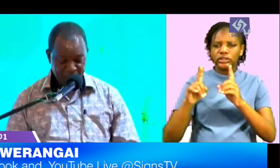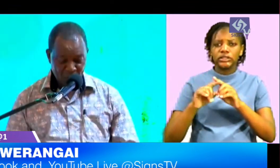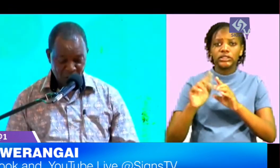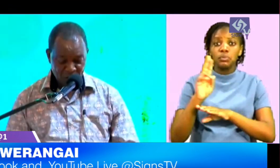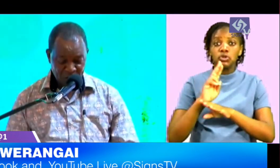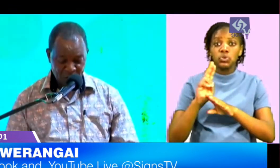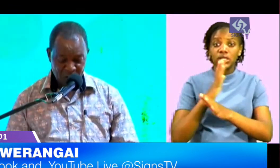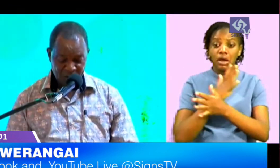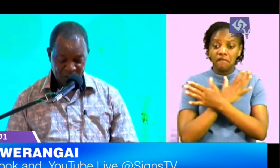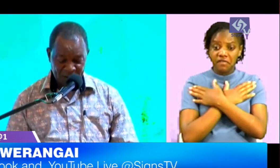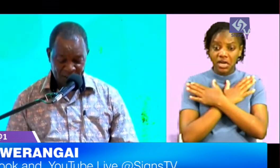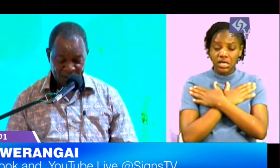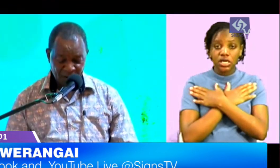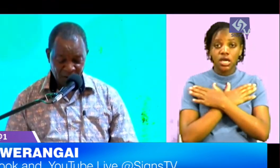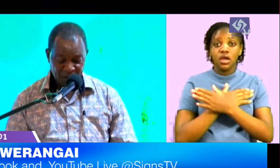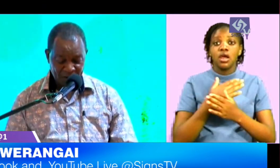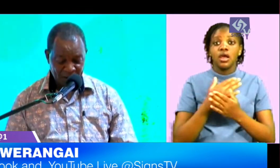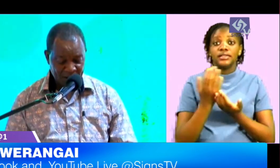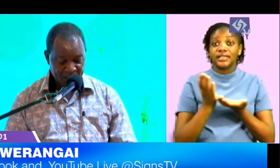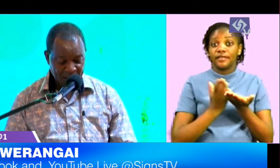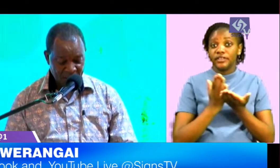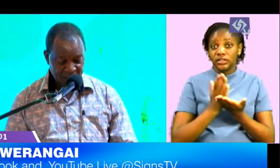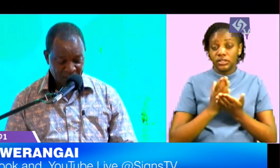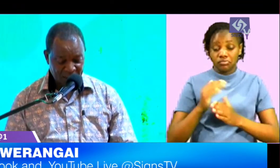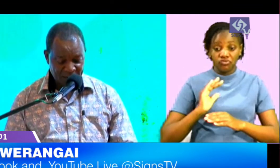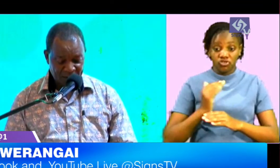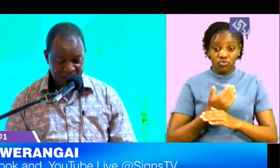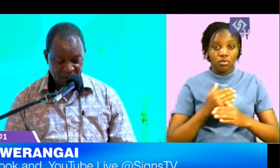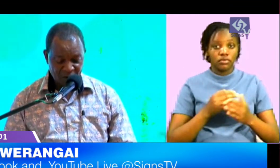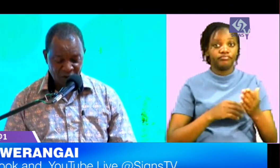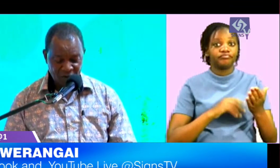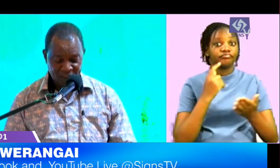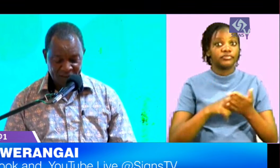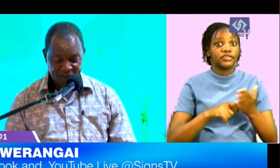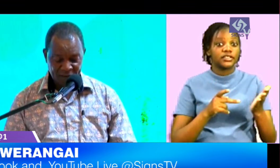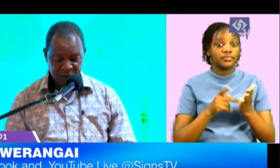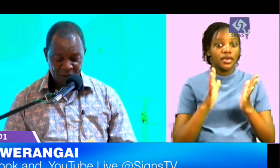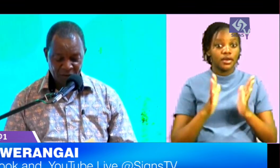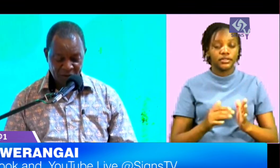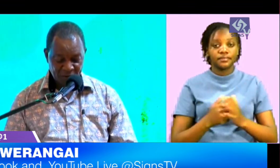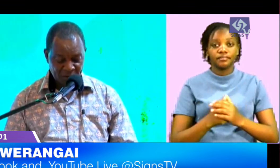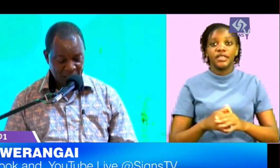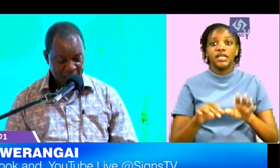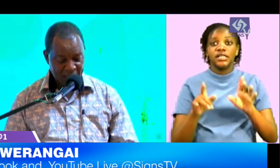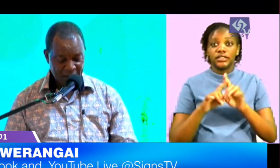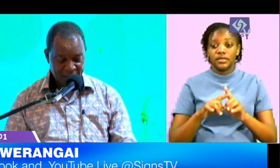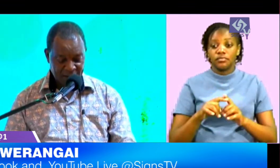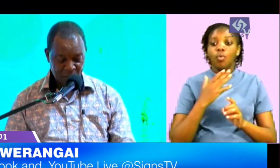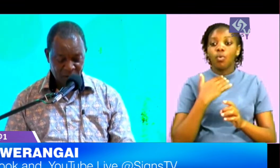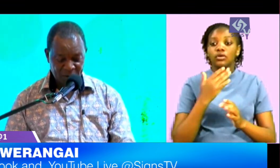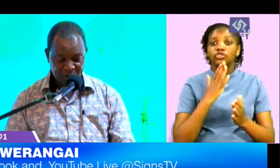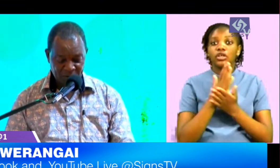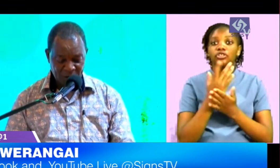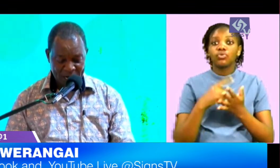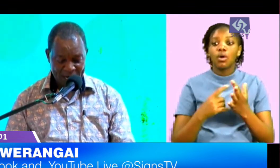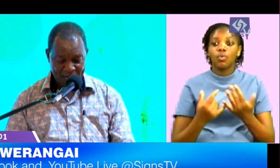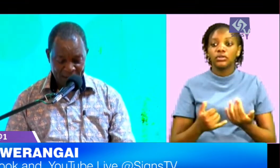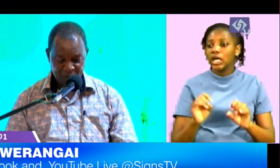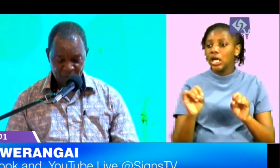We wish to assure our visitors and all travelers to this country that no new taxes have been introduced and that the process of our entry